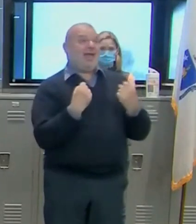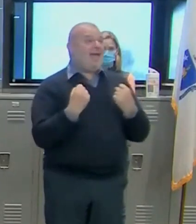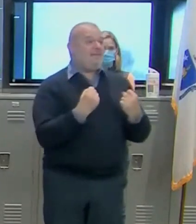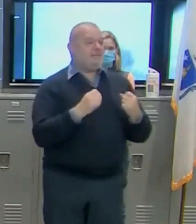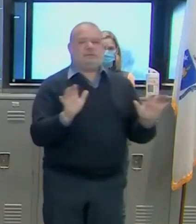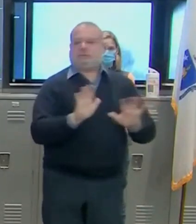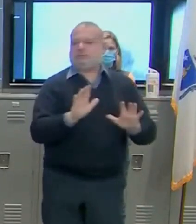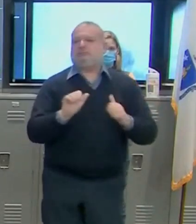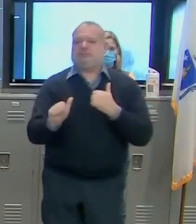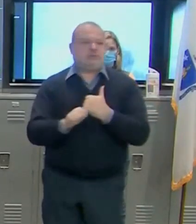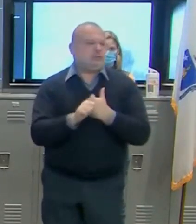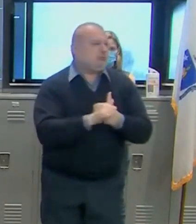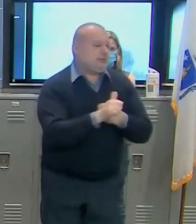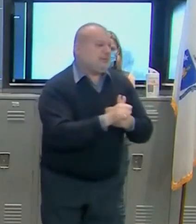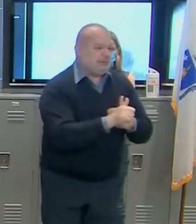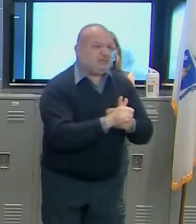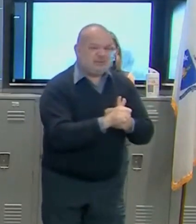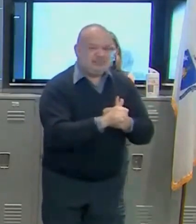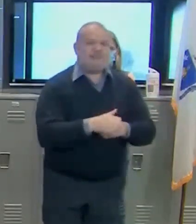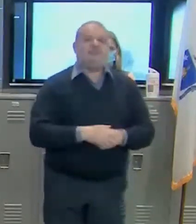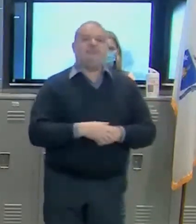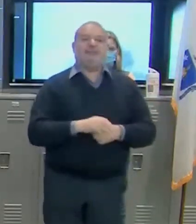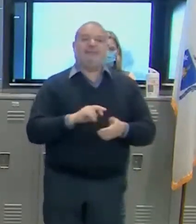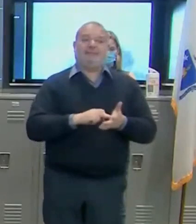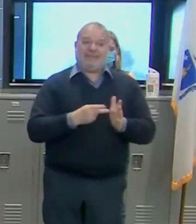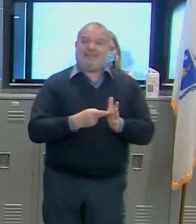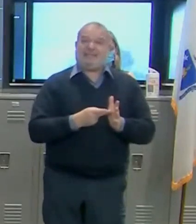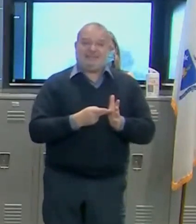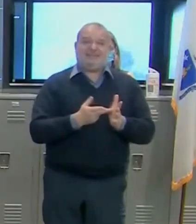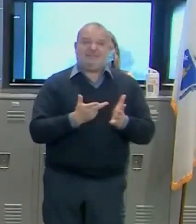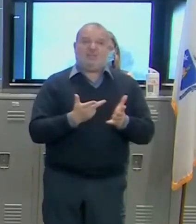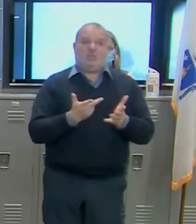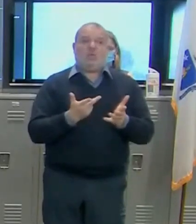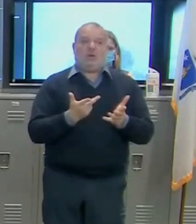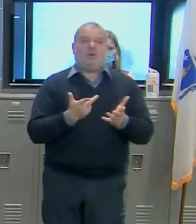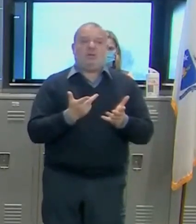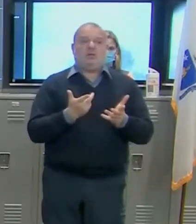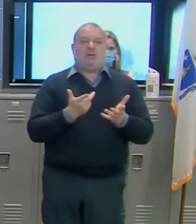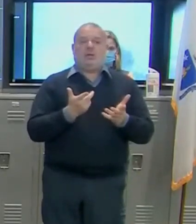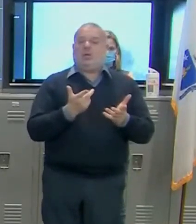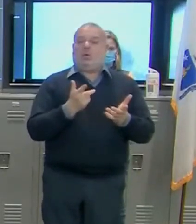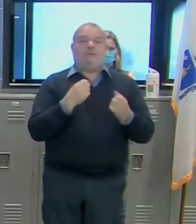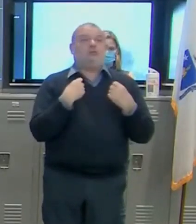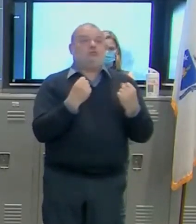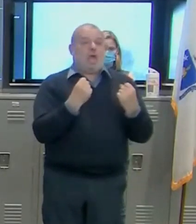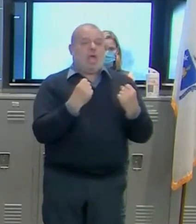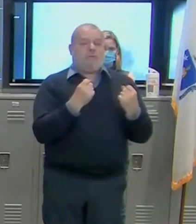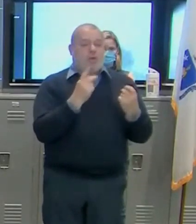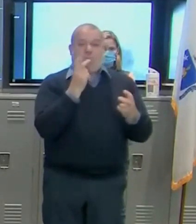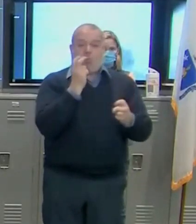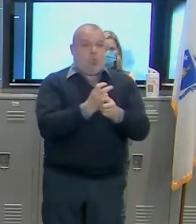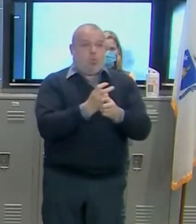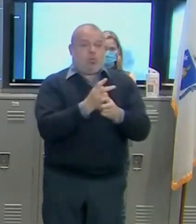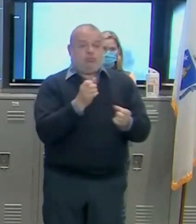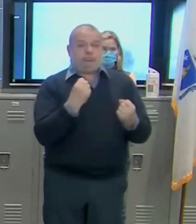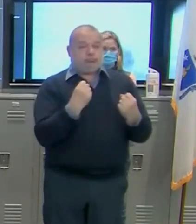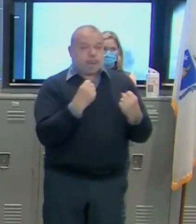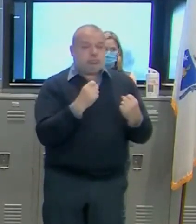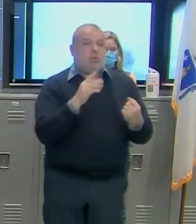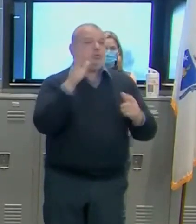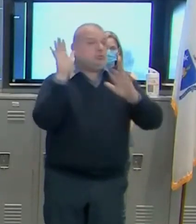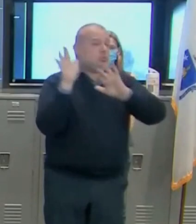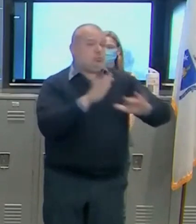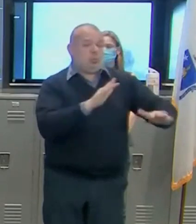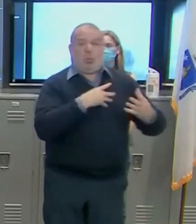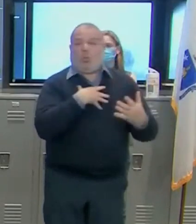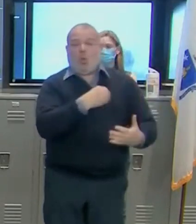wind gusts are going to cause continued whiteout conditions and constantly changing topography in many places, and that